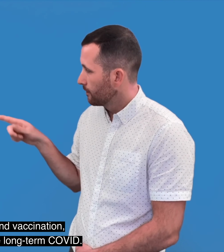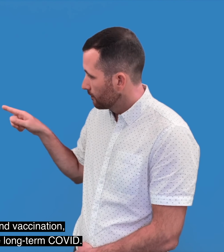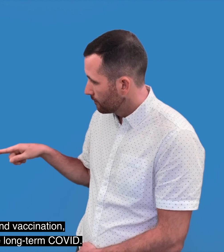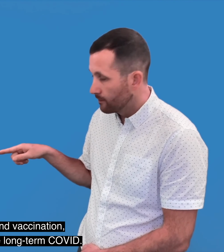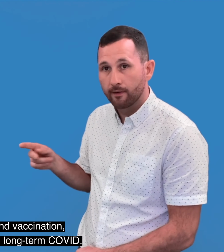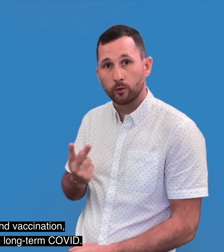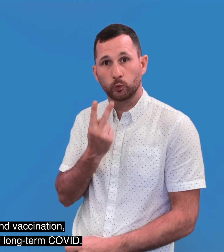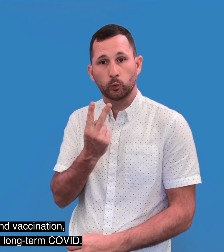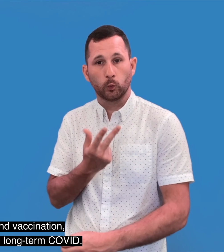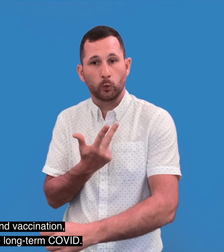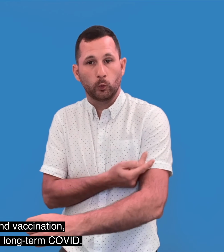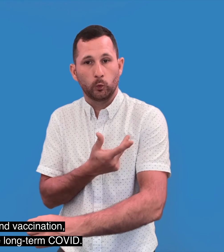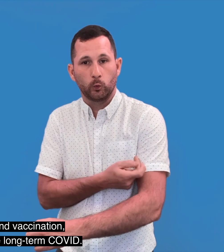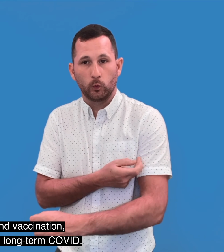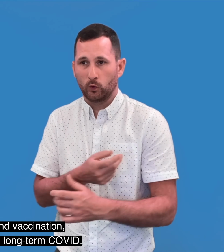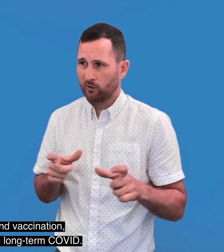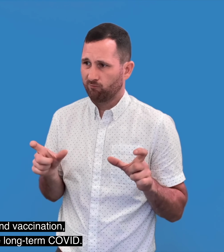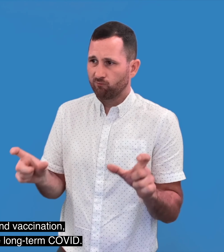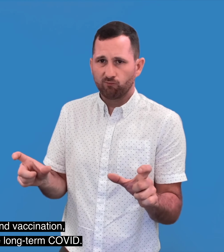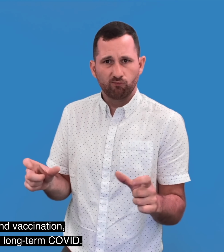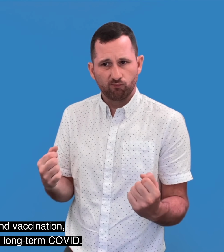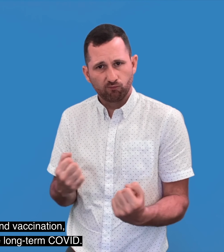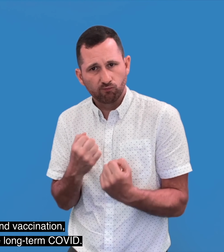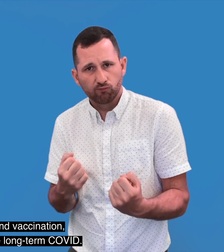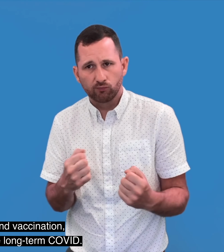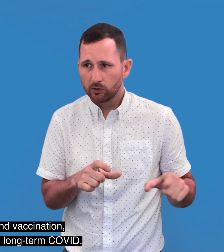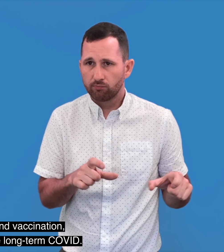Second vaccination, moderate, long-term COVID.